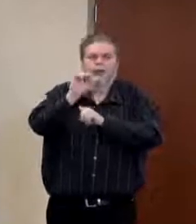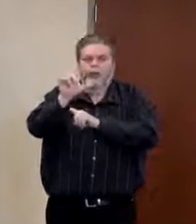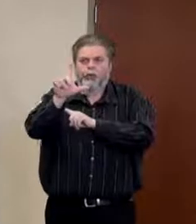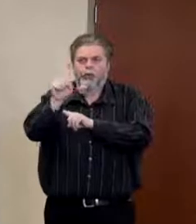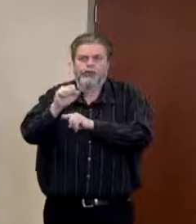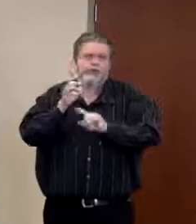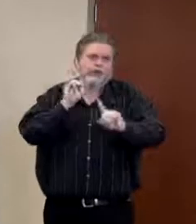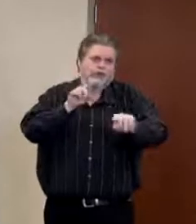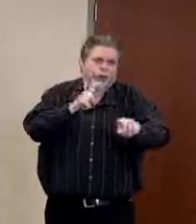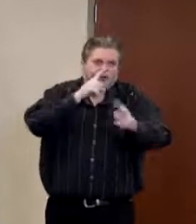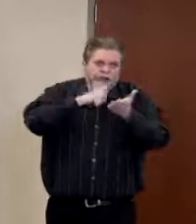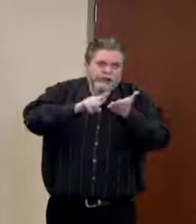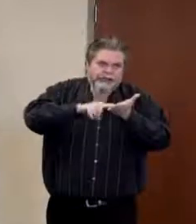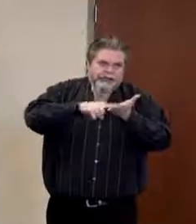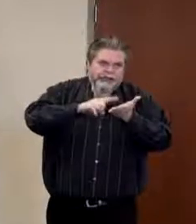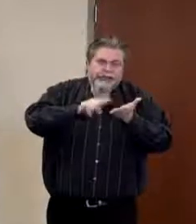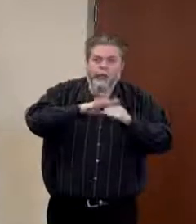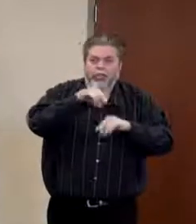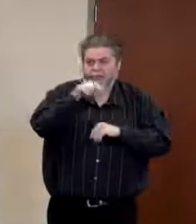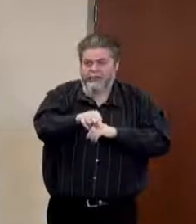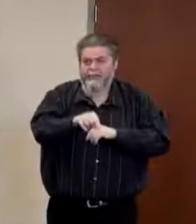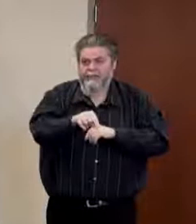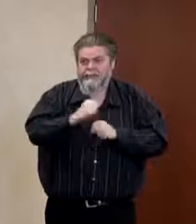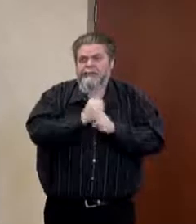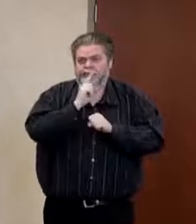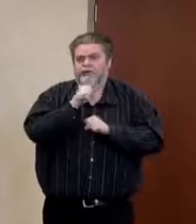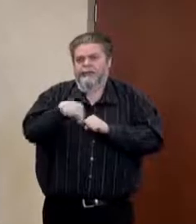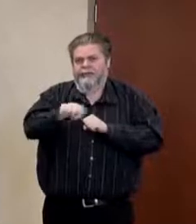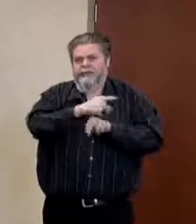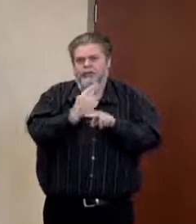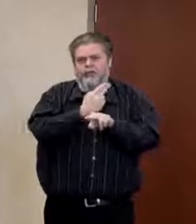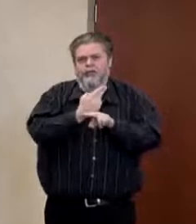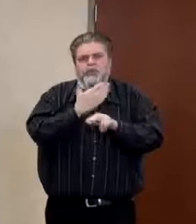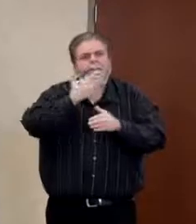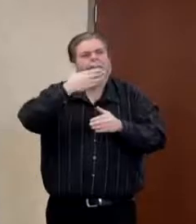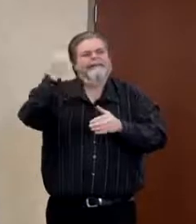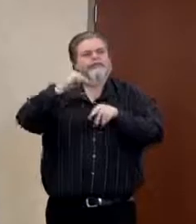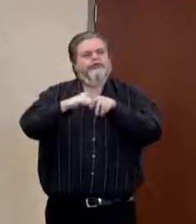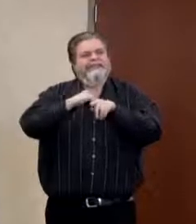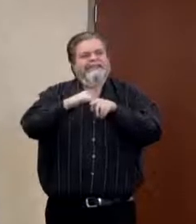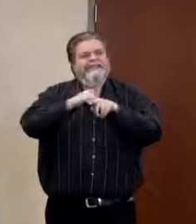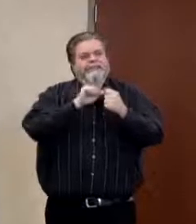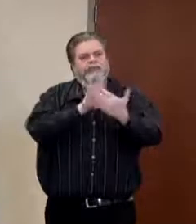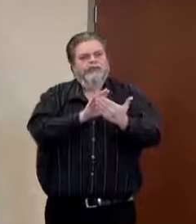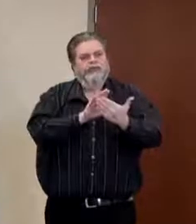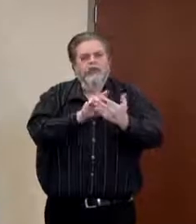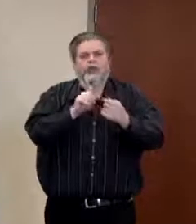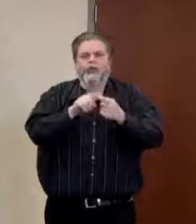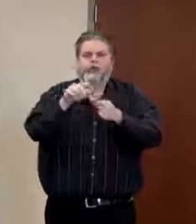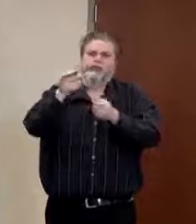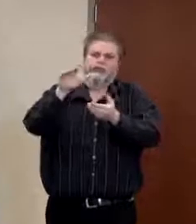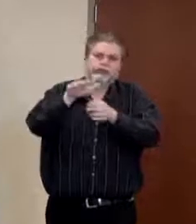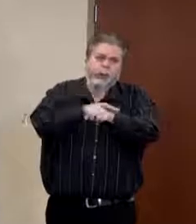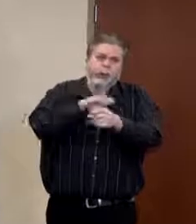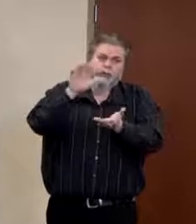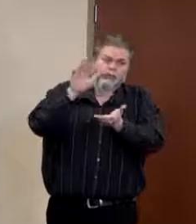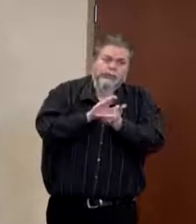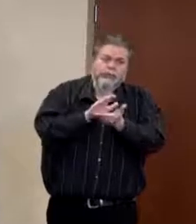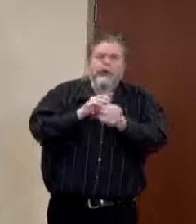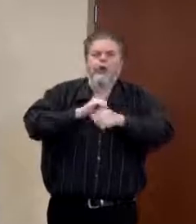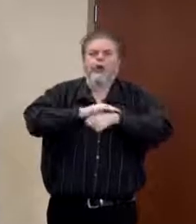spot checks, to make sure that they are utilizing best practices in slowing the spread of COVID within their own